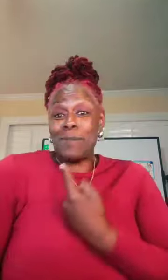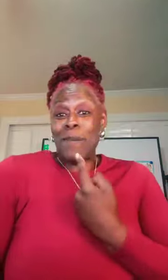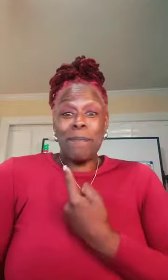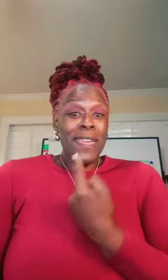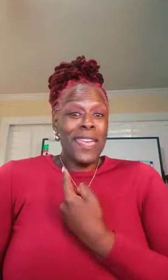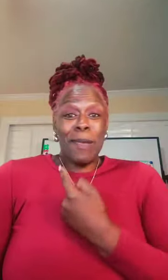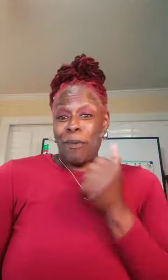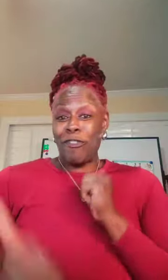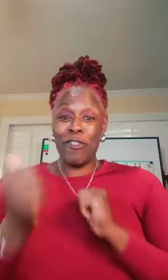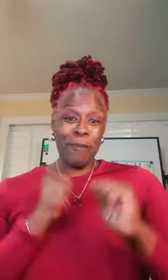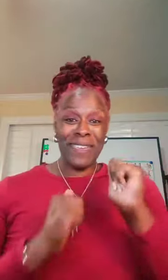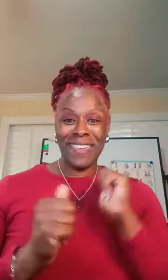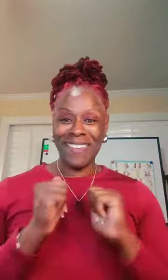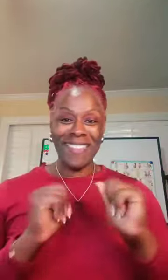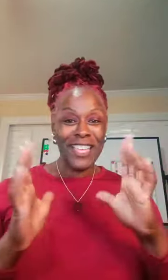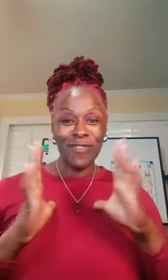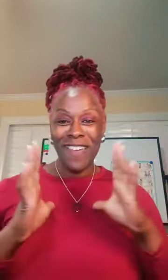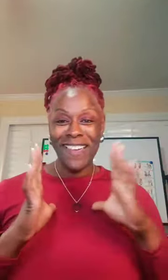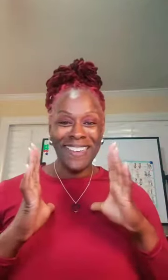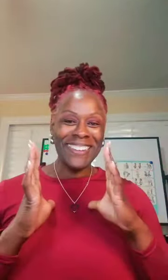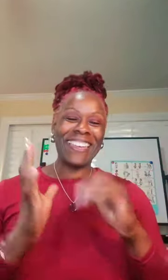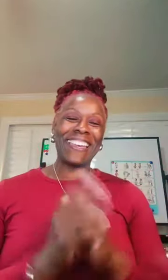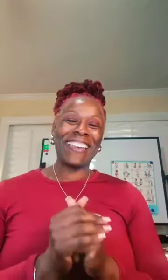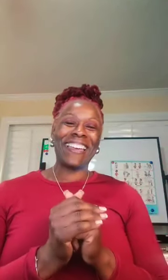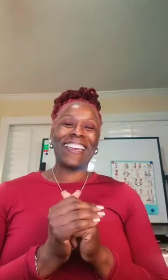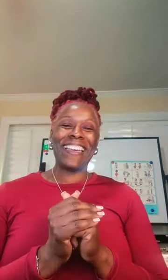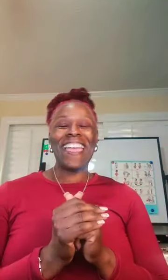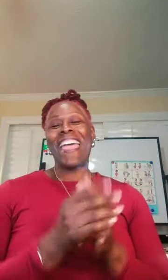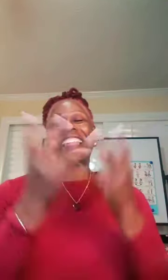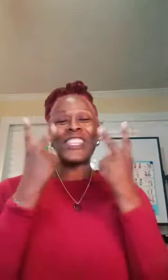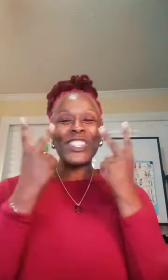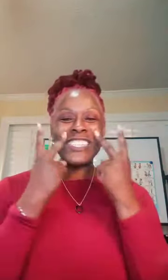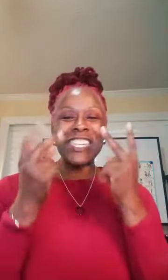be me performing it, and that's fine. At least you can see the